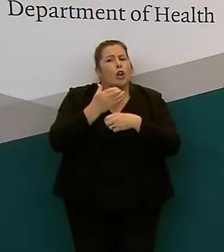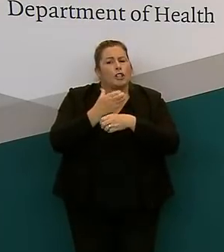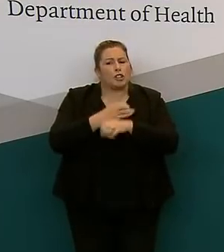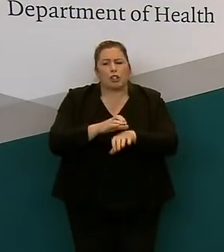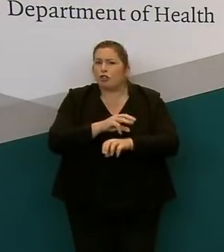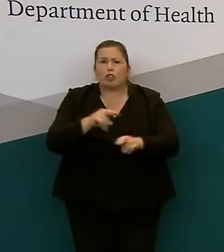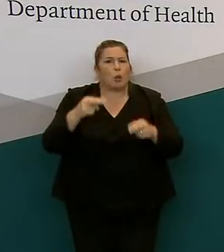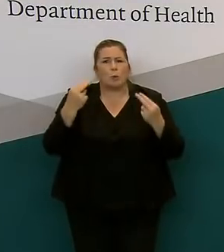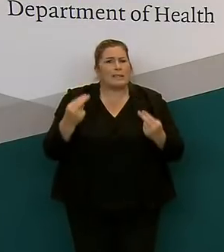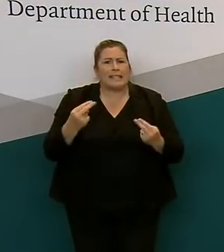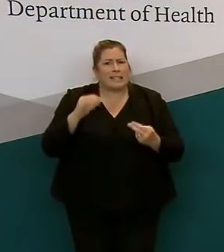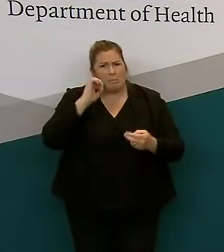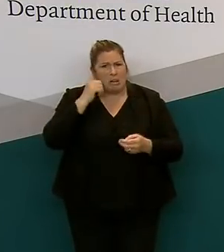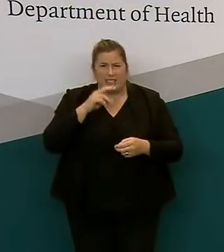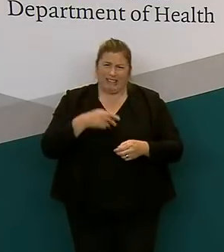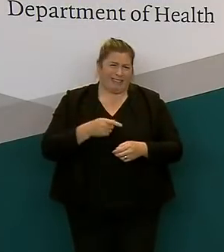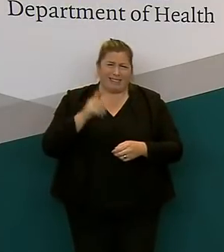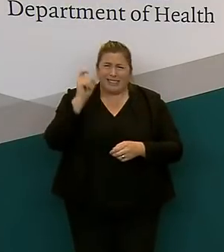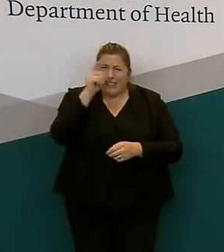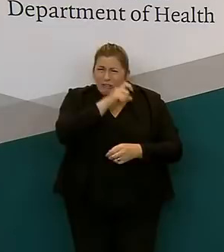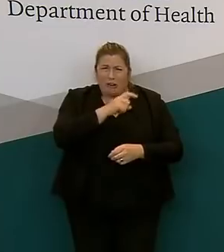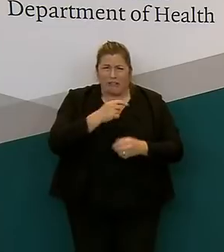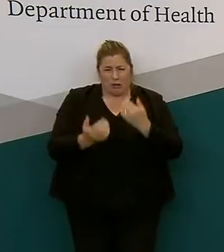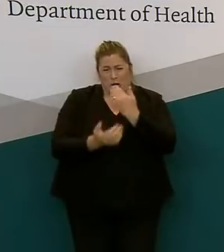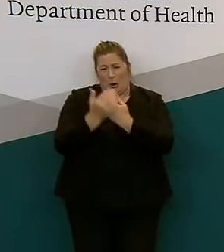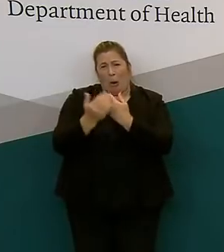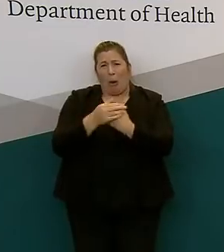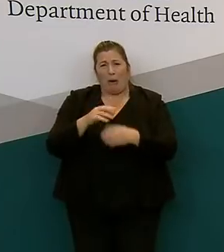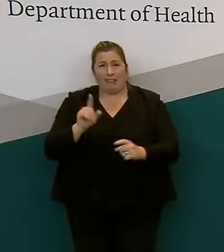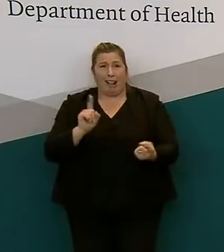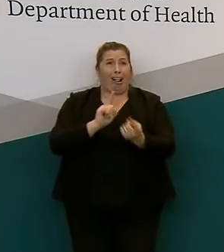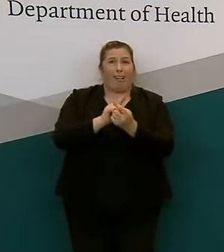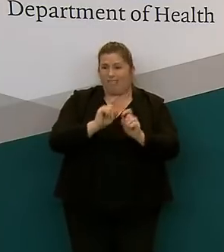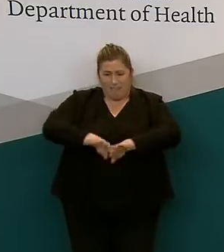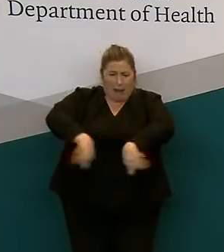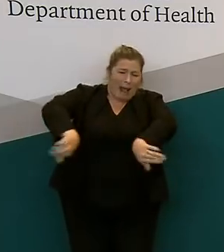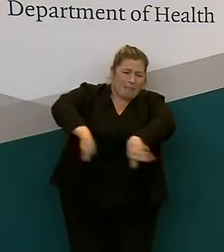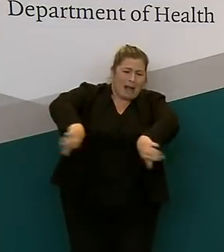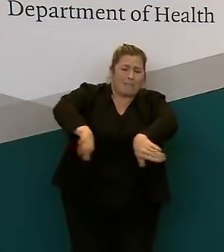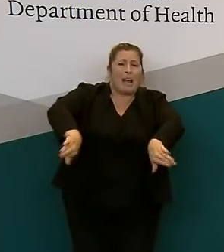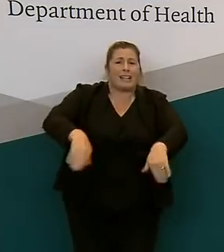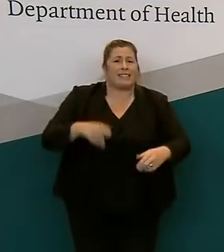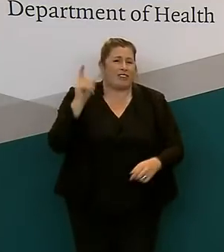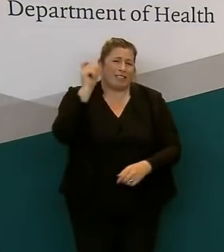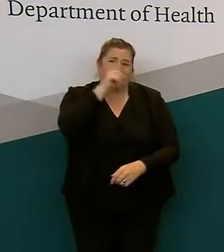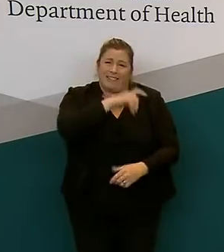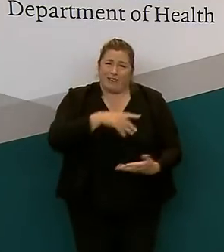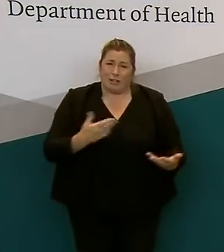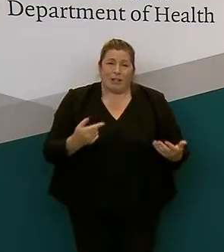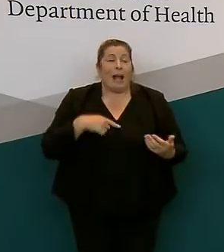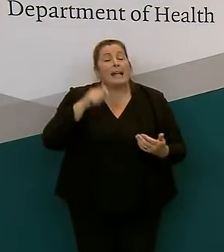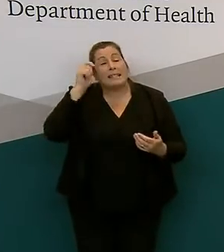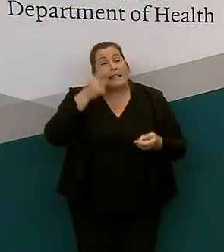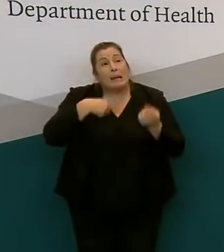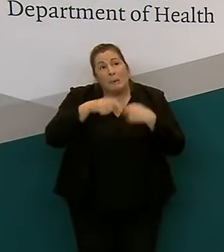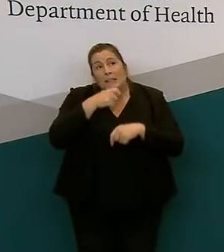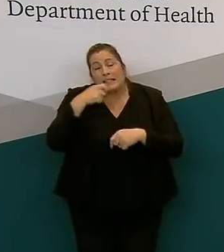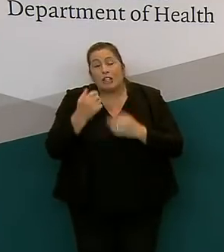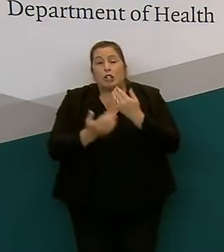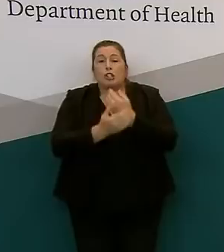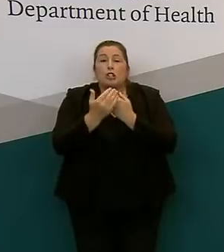or wouldn't be able to stick to the 1 metre. So I think there was a pragmatic acceptance that young children in national school